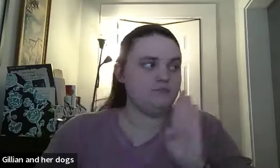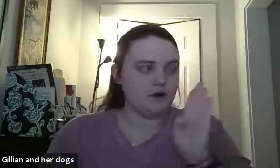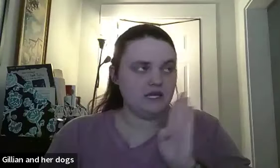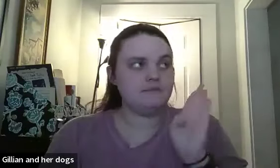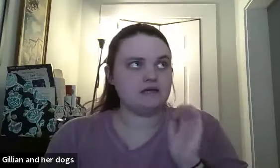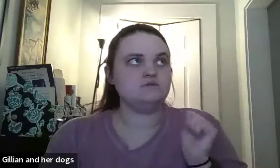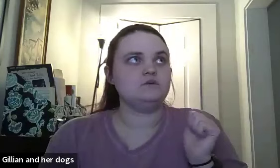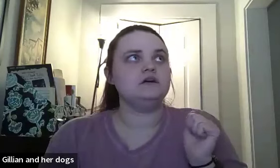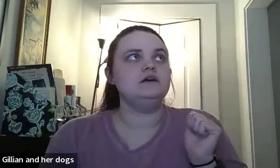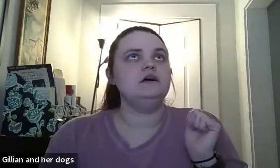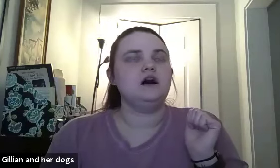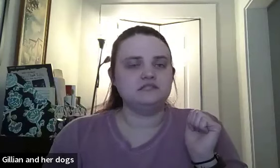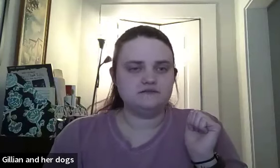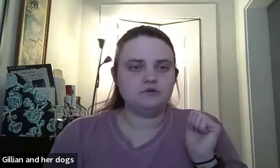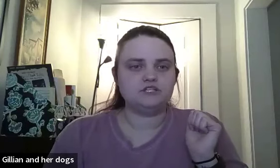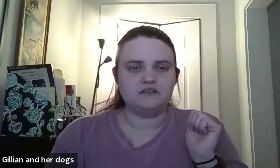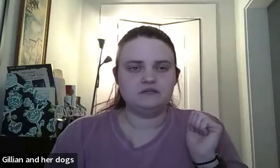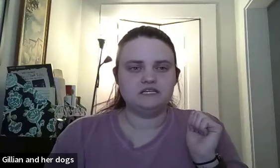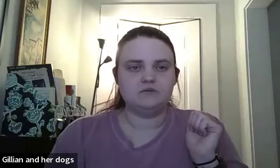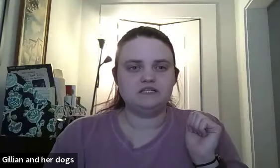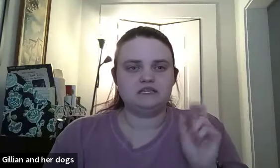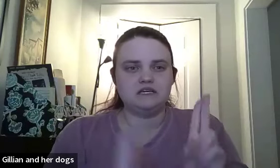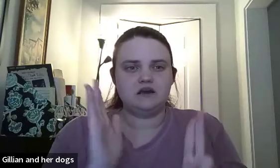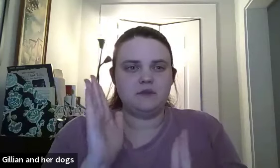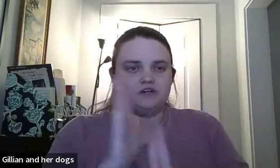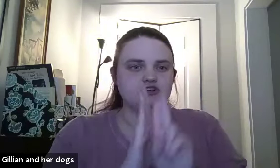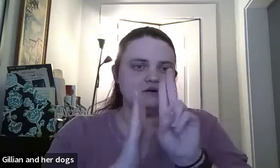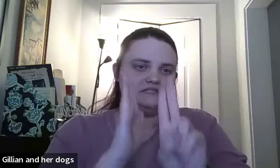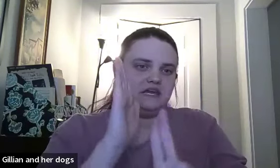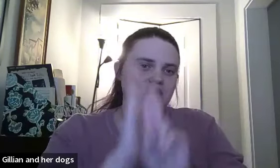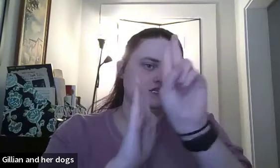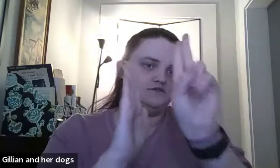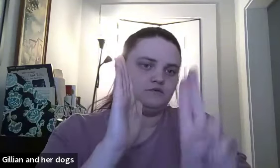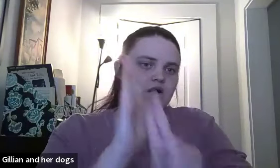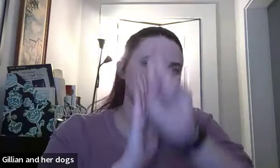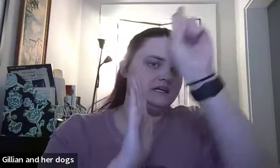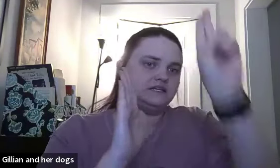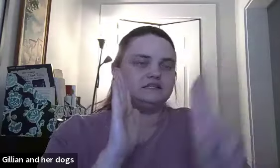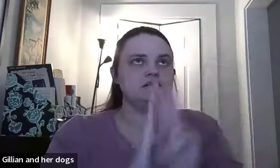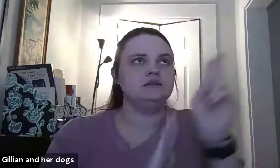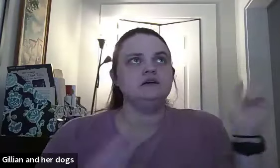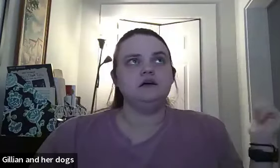know Birmingham has one. Huntsville, which I think we did when we did astronaut, it's the H for the rocket.